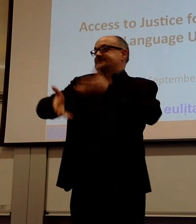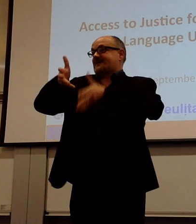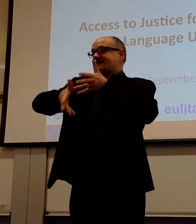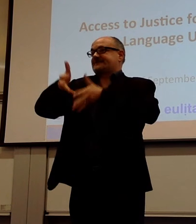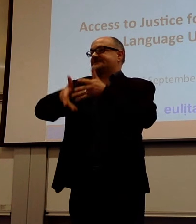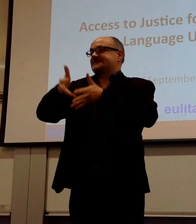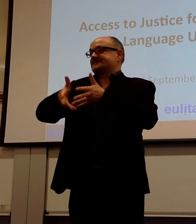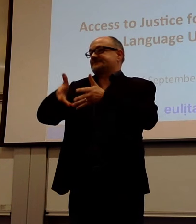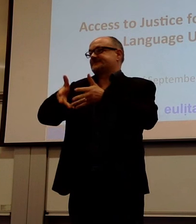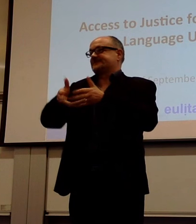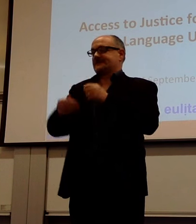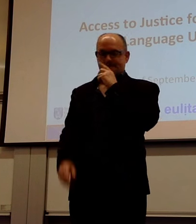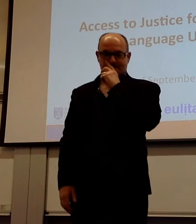It's called Justisigns,